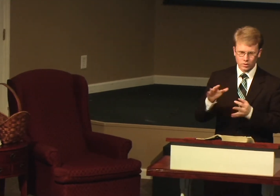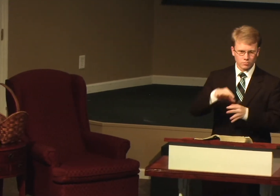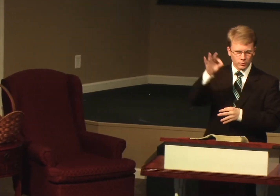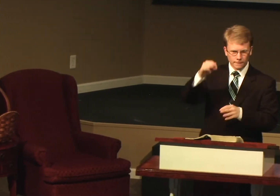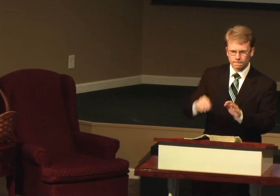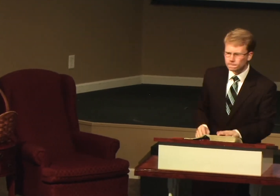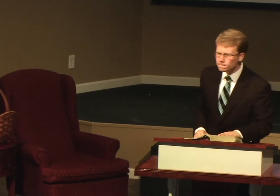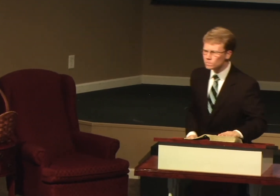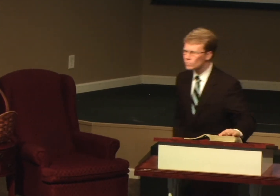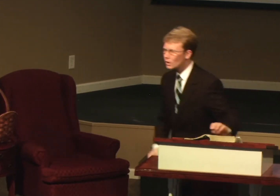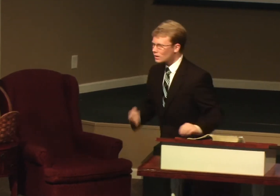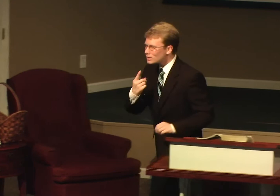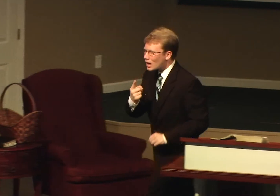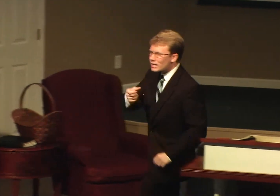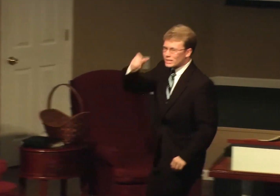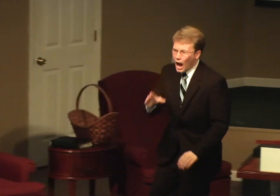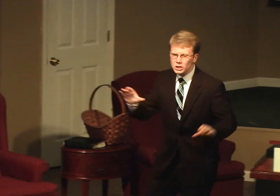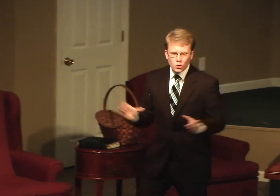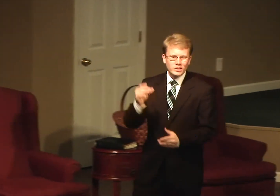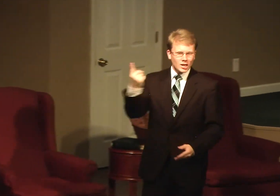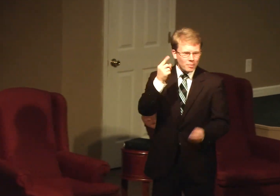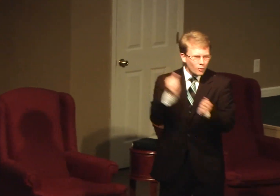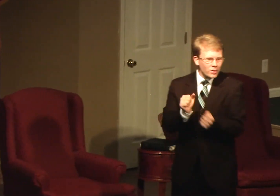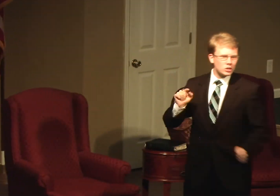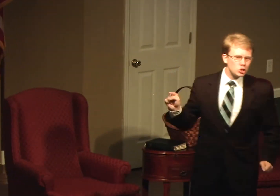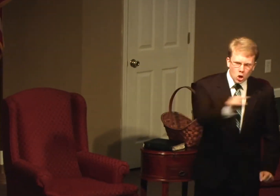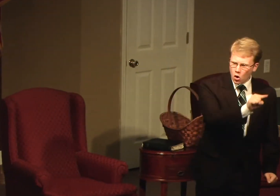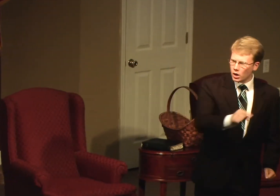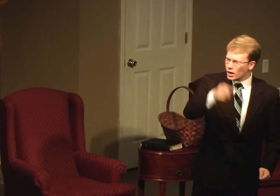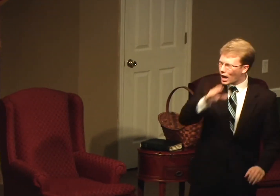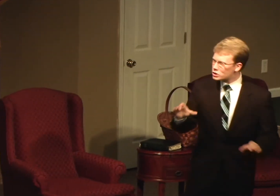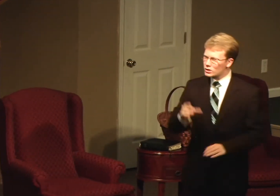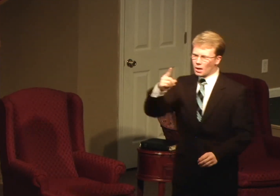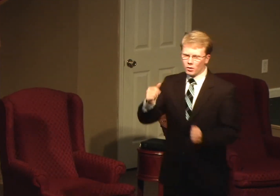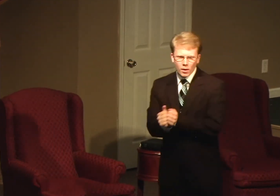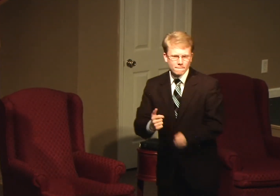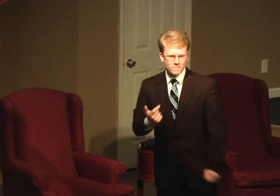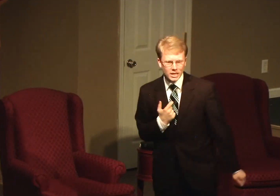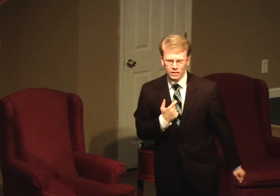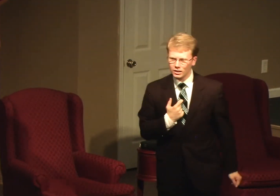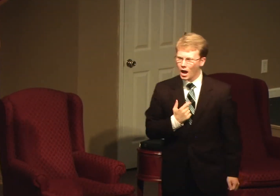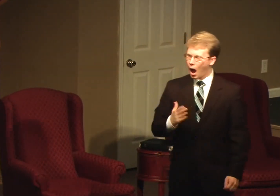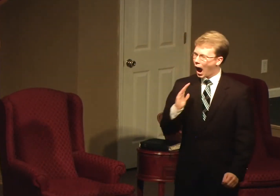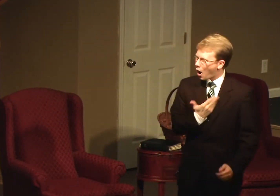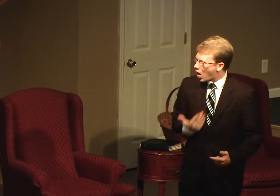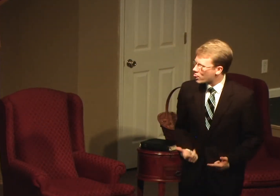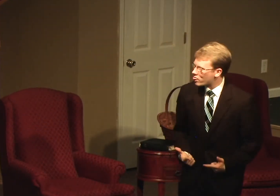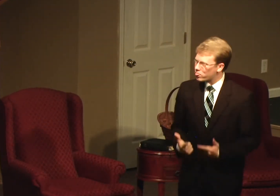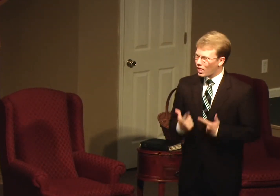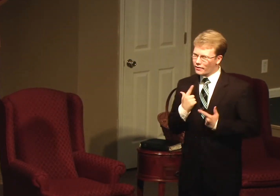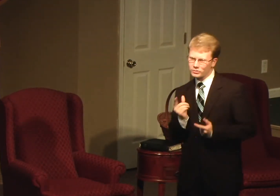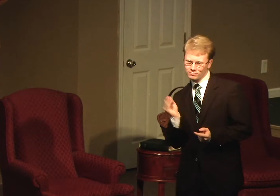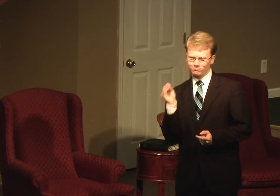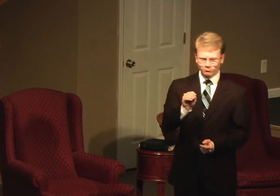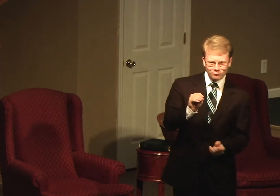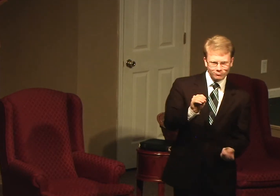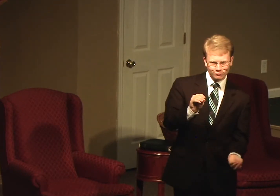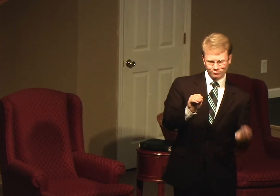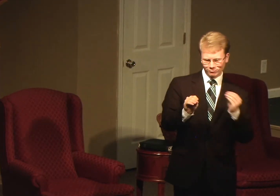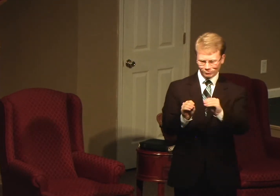God through the Spirit. God is doing something with you and me. Our